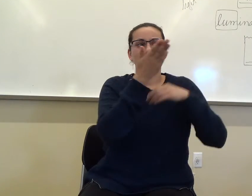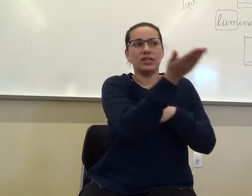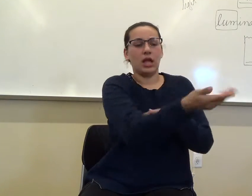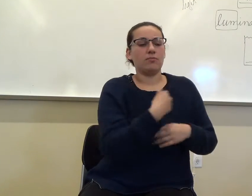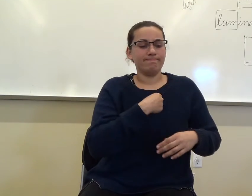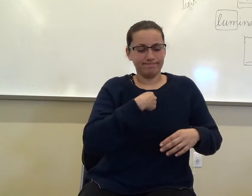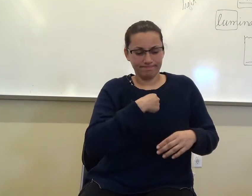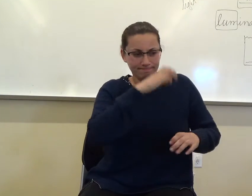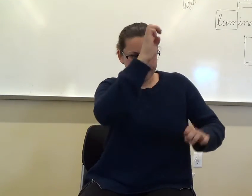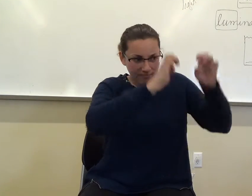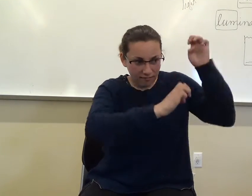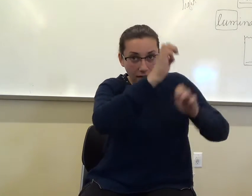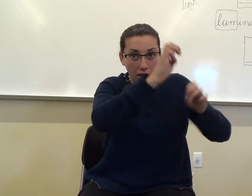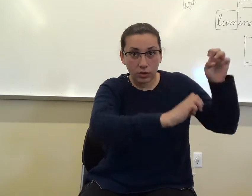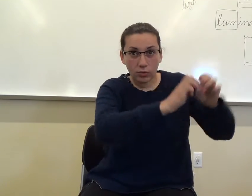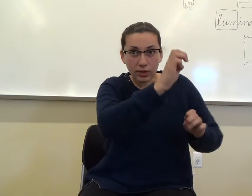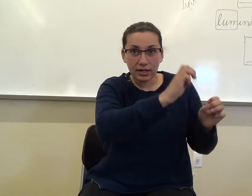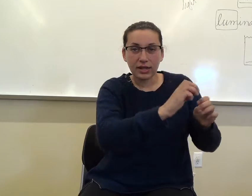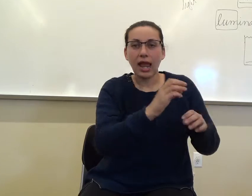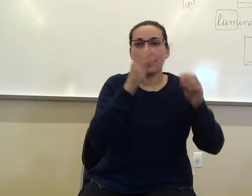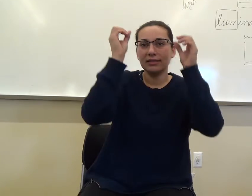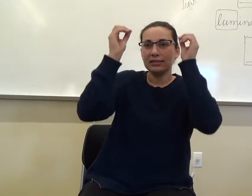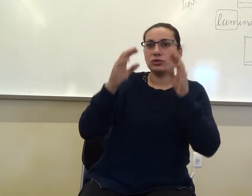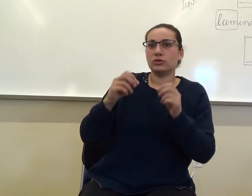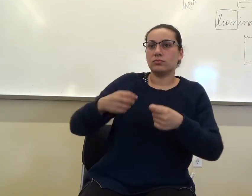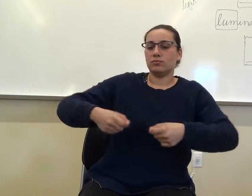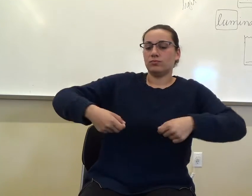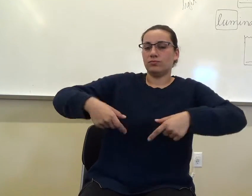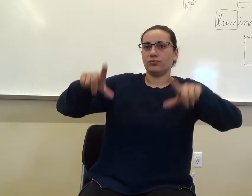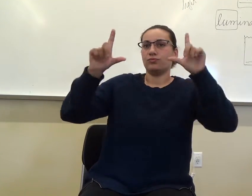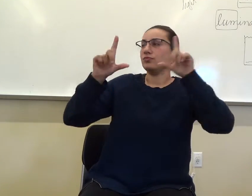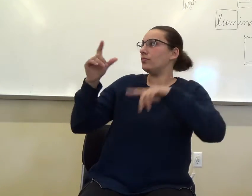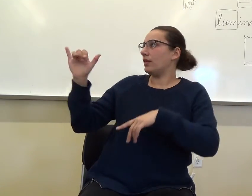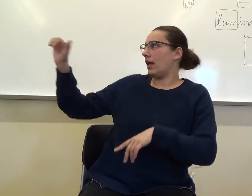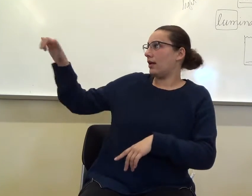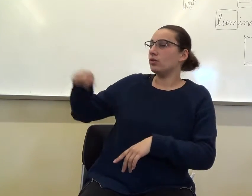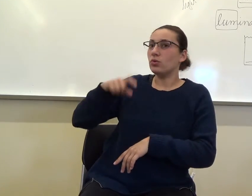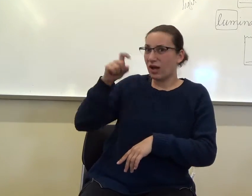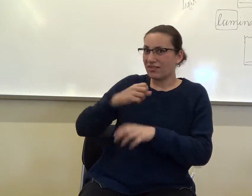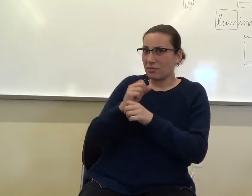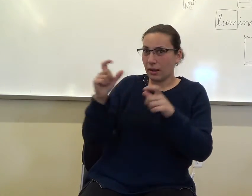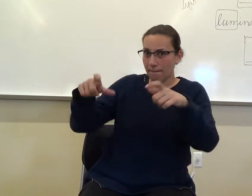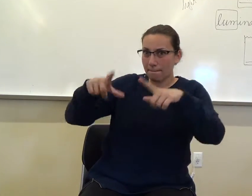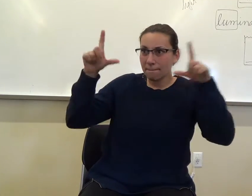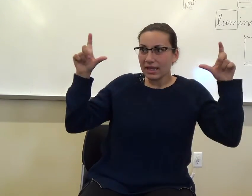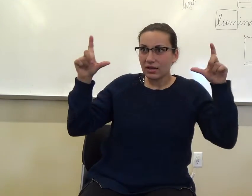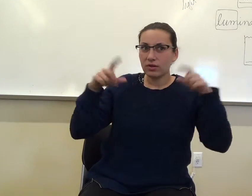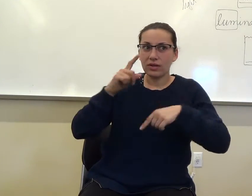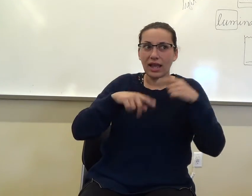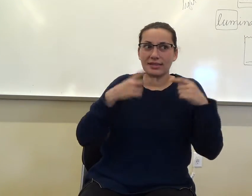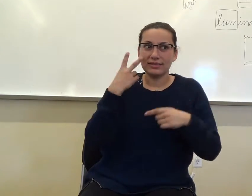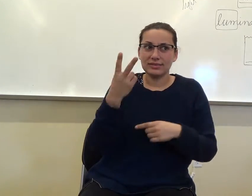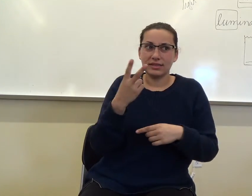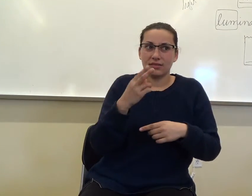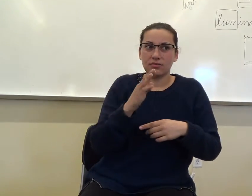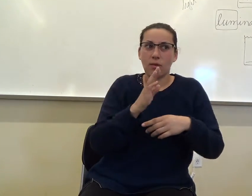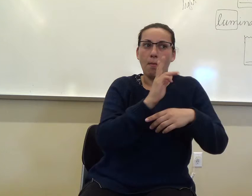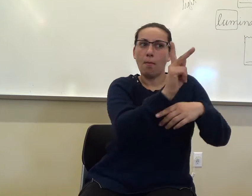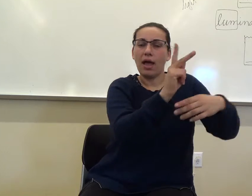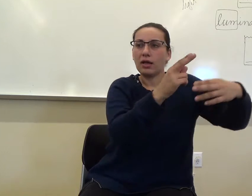here. And I told her, I said, you have to make it bigger. You can't see it from the back of the room. Okay, so when I go down